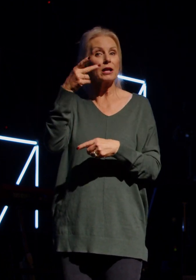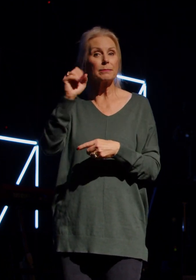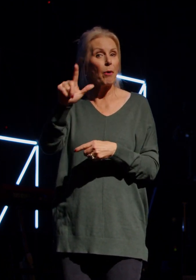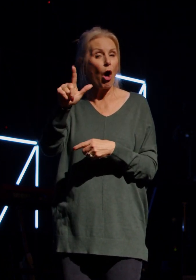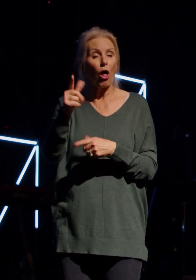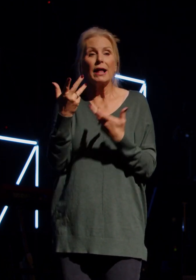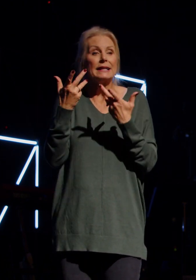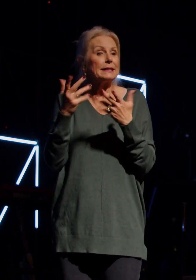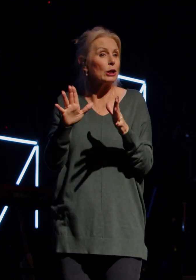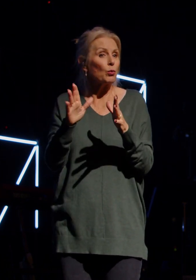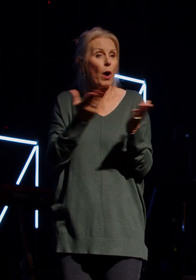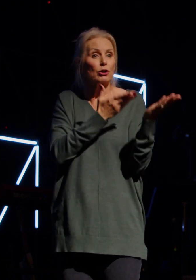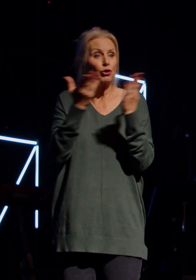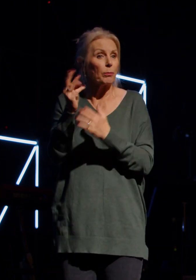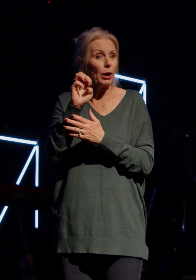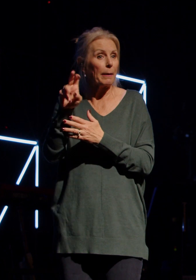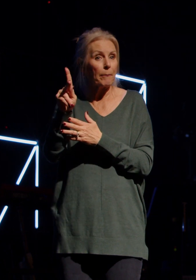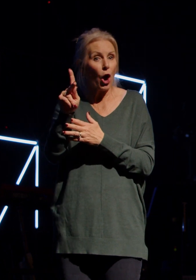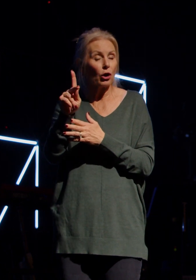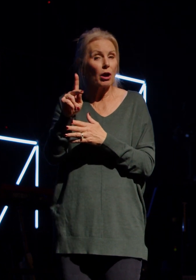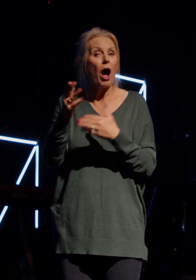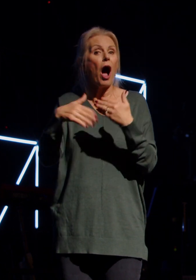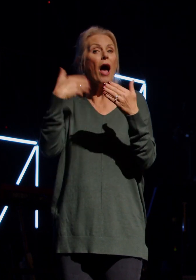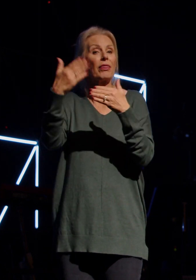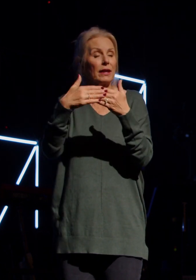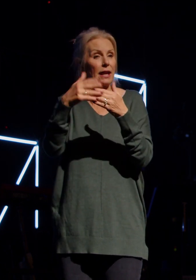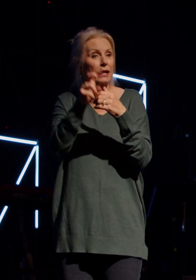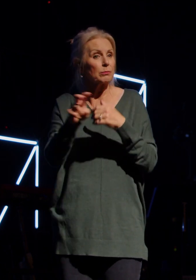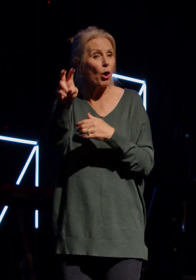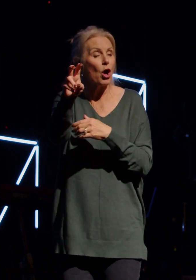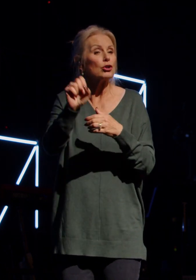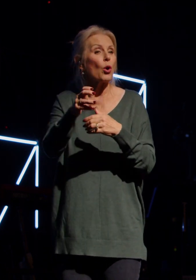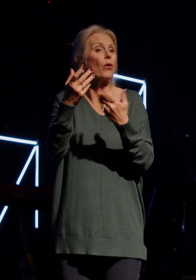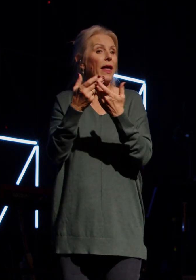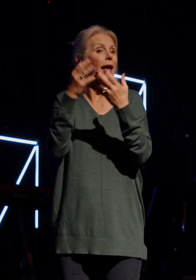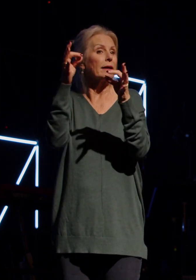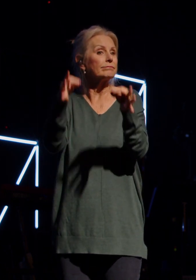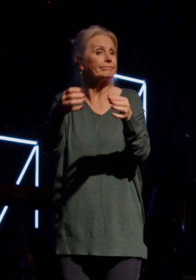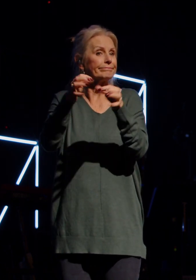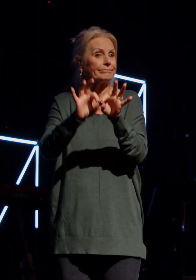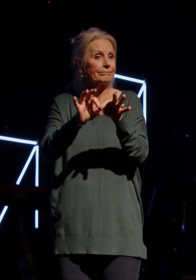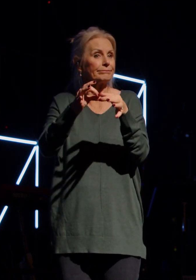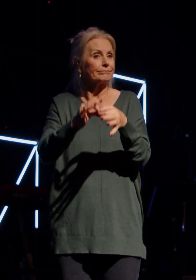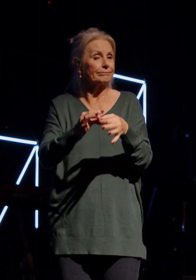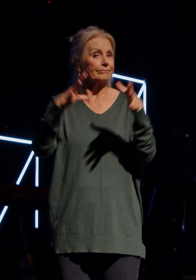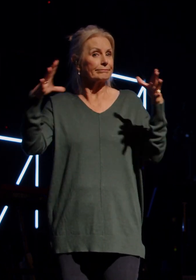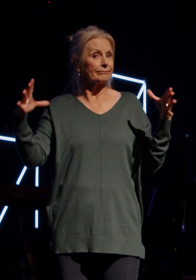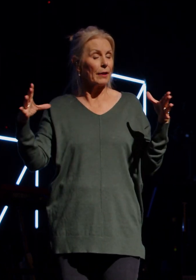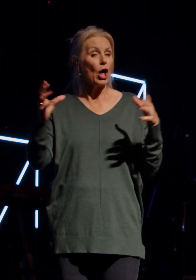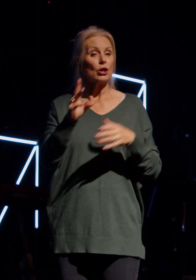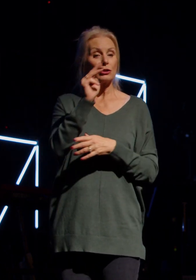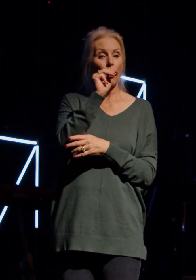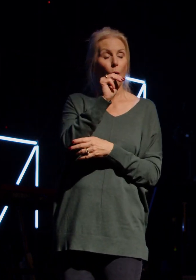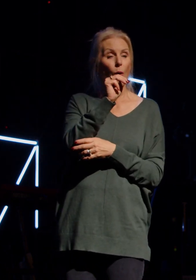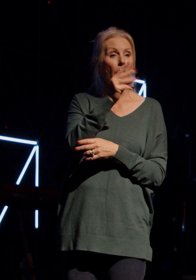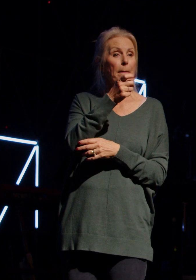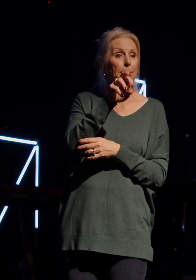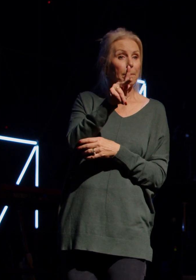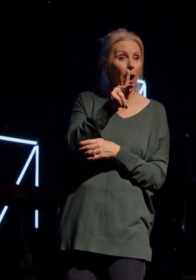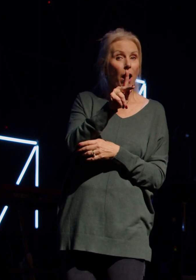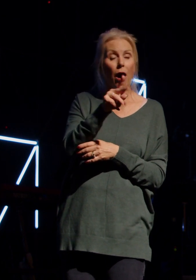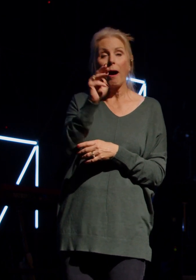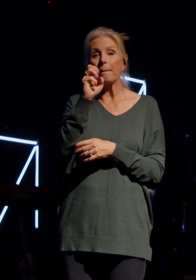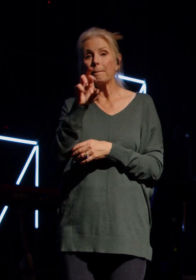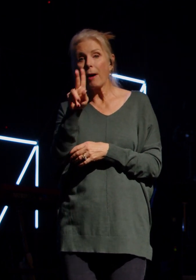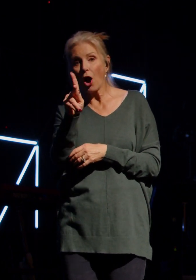Mark on the next missionary voyage, so they went their separate ways. Good news is Paul and Mark end up having a little reunion